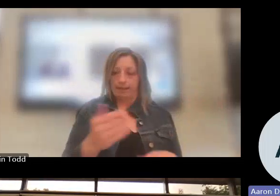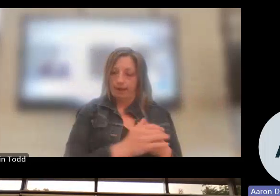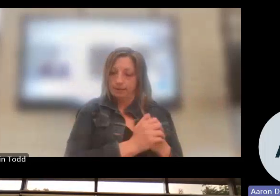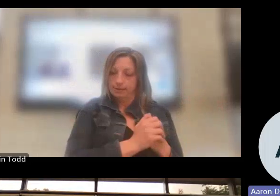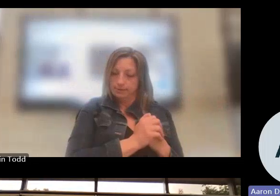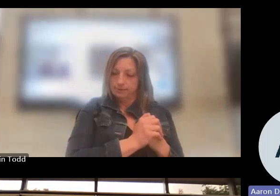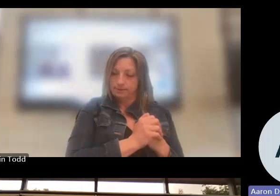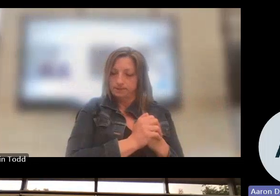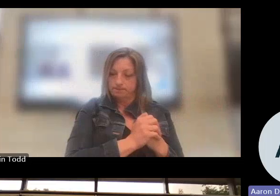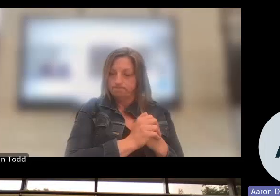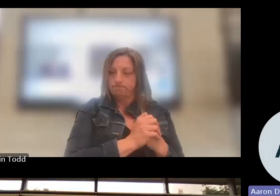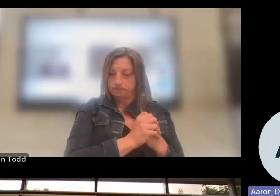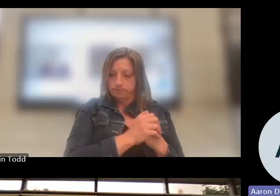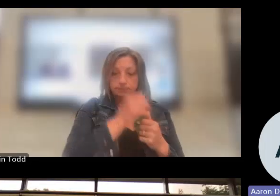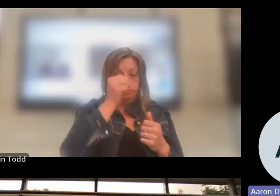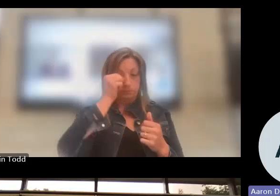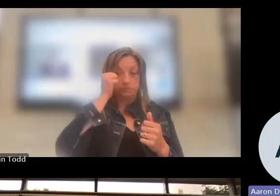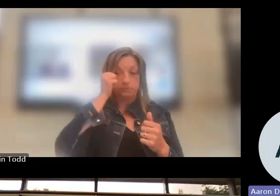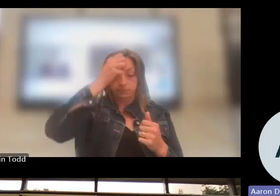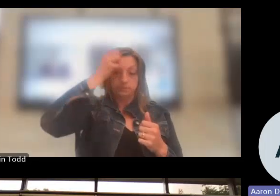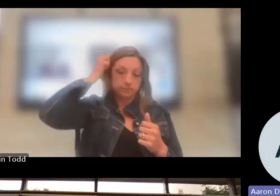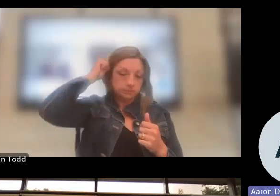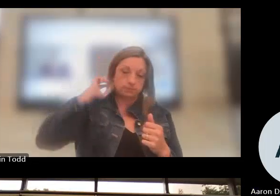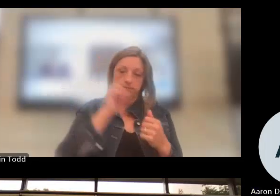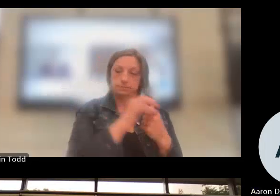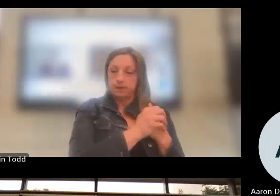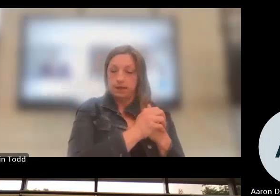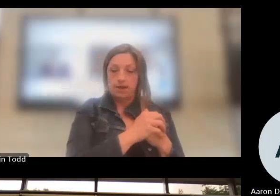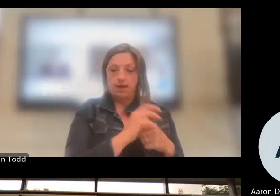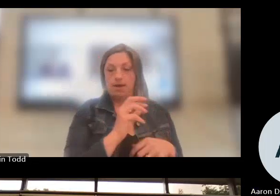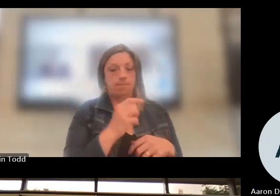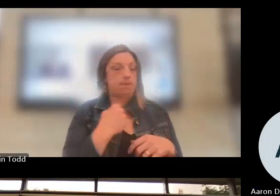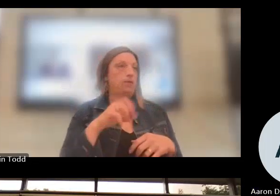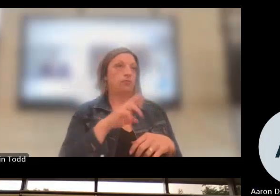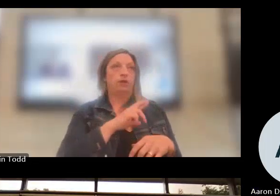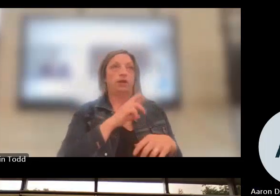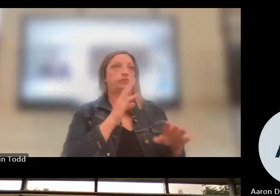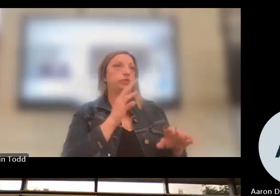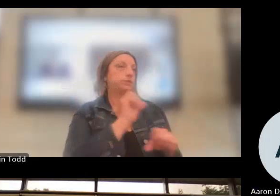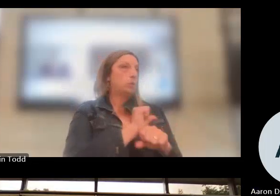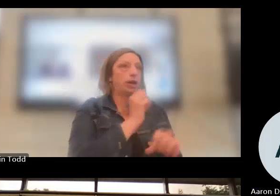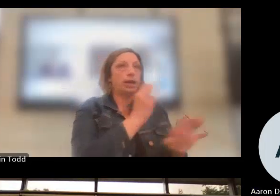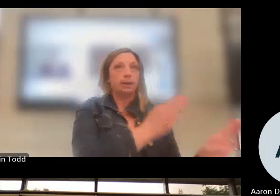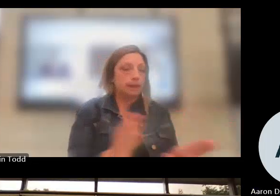And so those are a lot of exciting things happening.